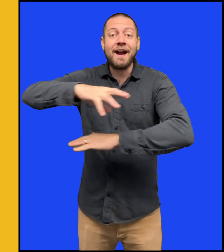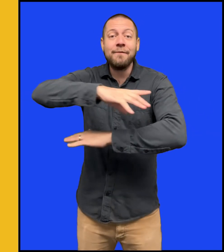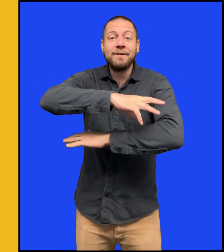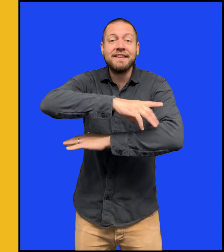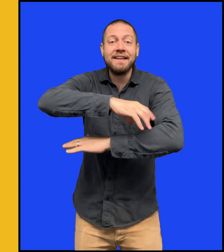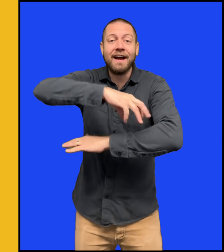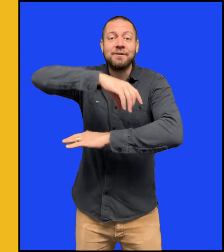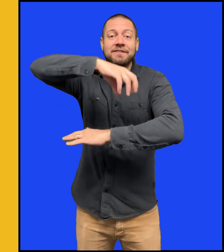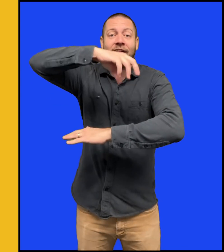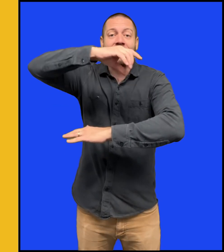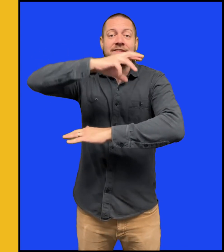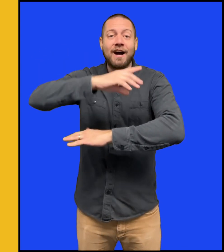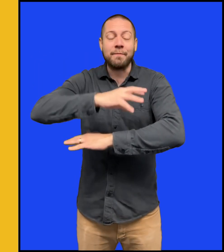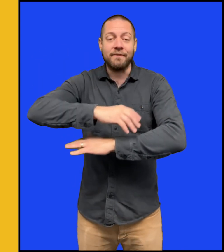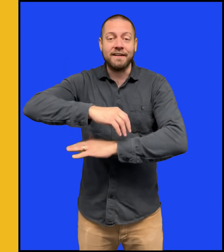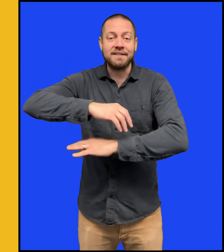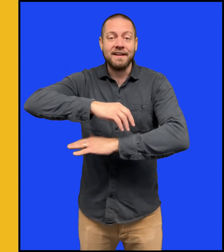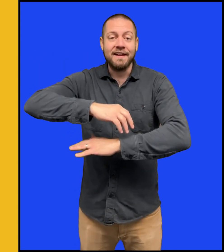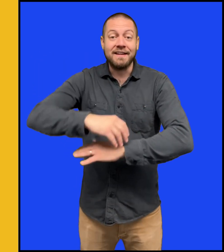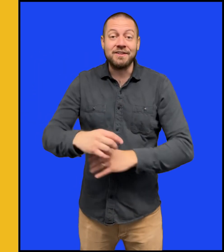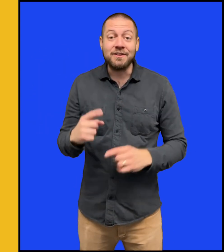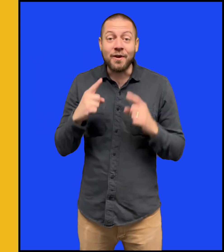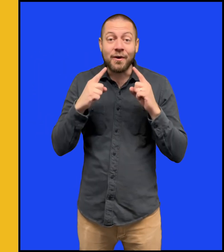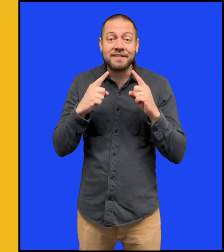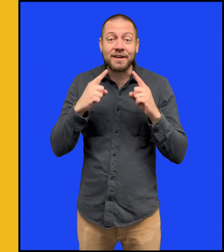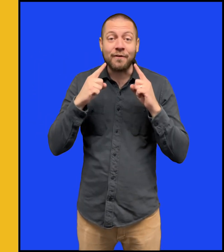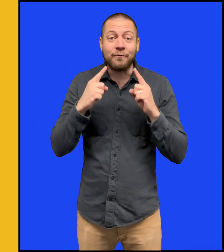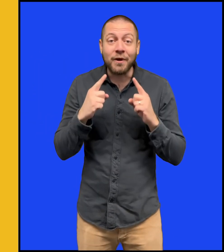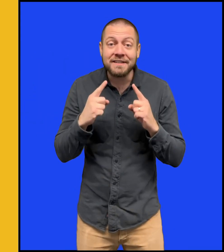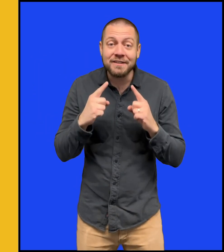for everything else on top of it. And did